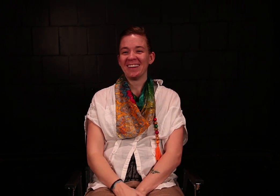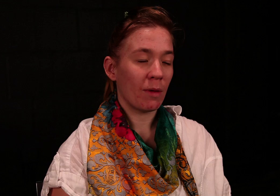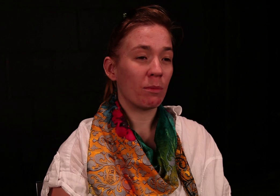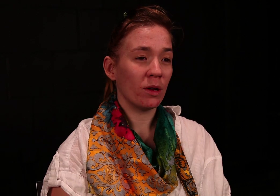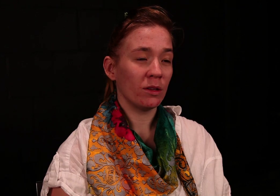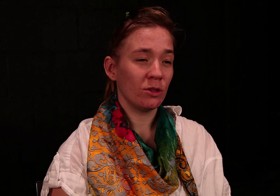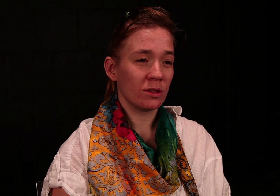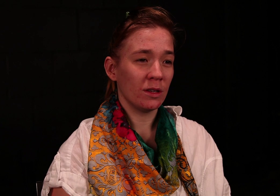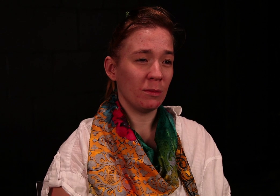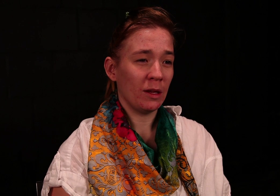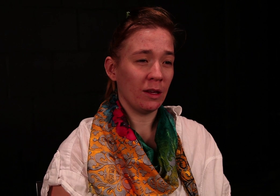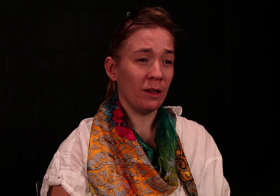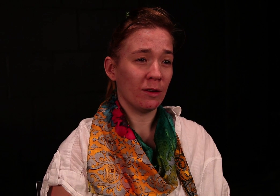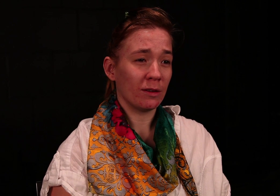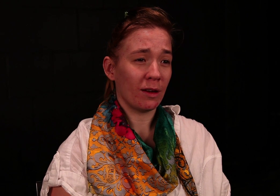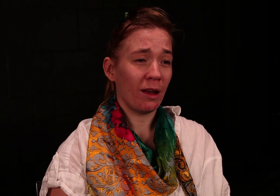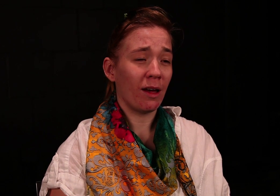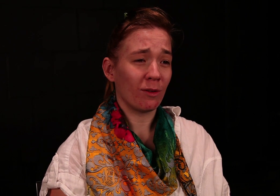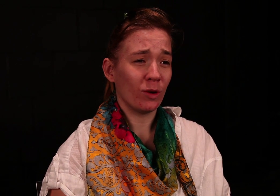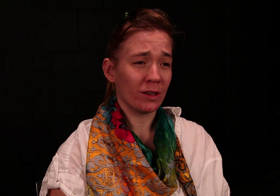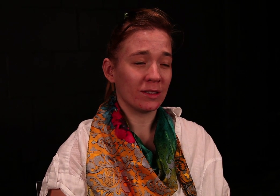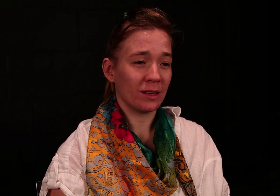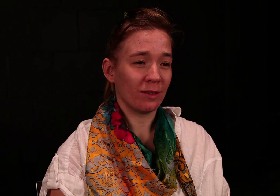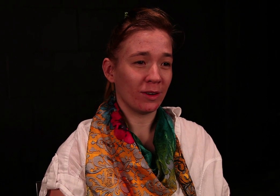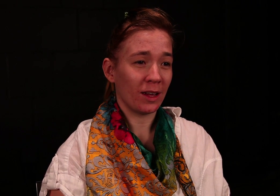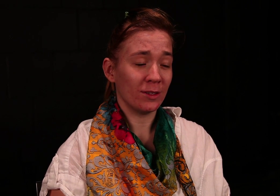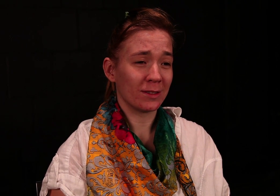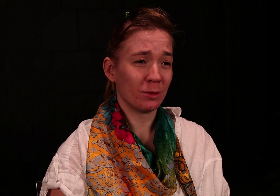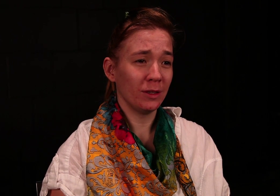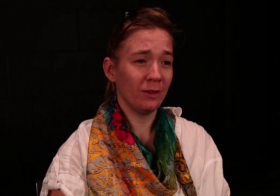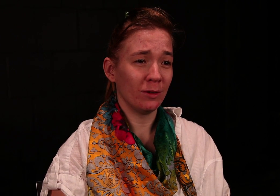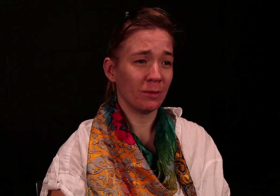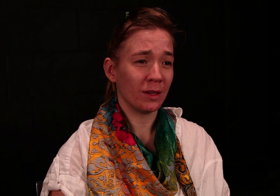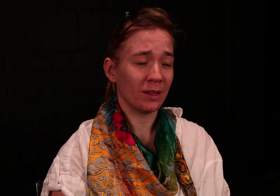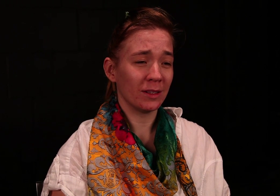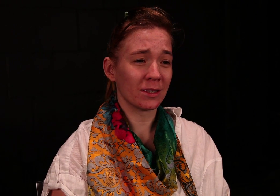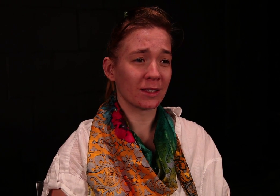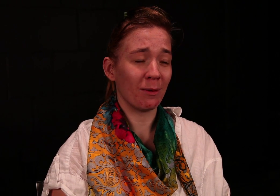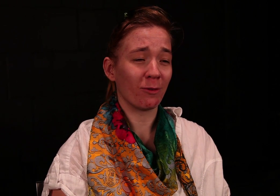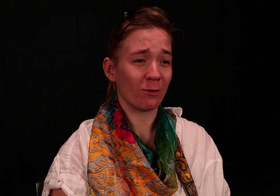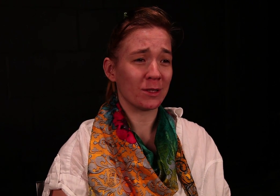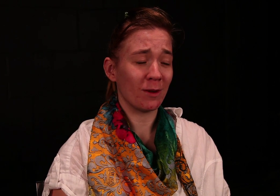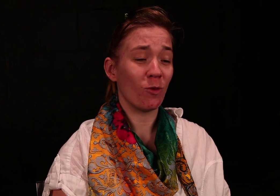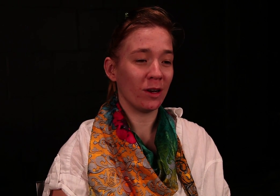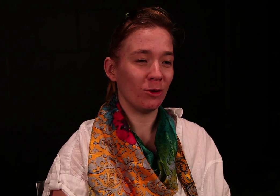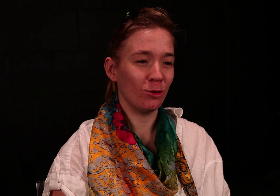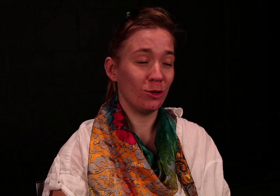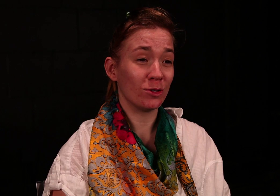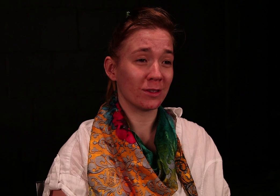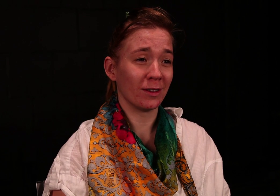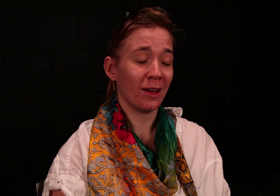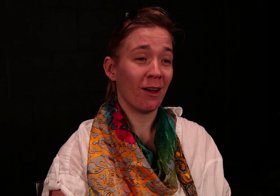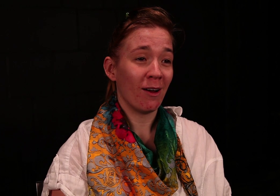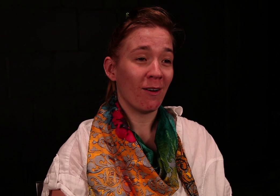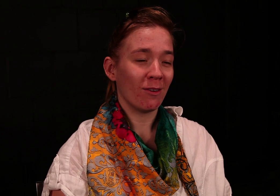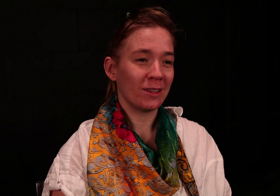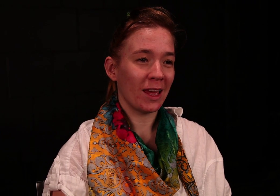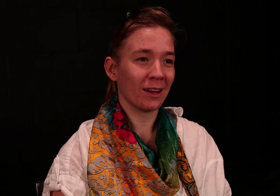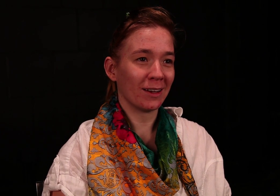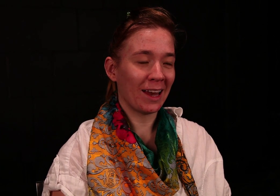My brother used to get me to eat a lot of weird stuff, and I used to believe him. And this is coming from someone who used to take a